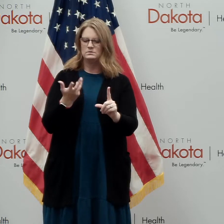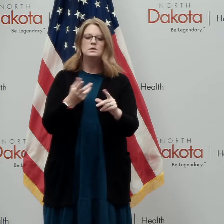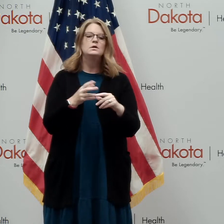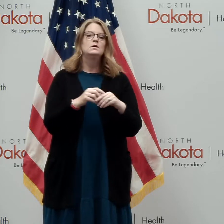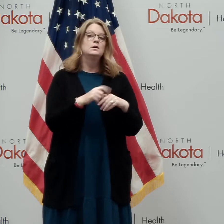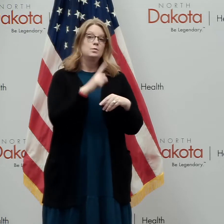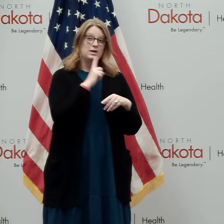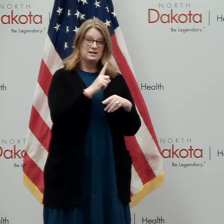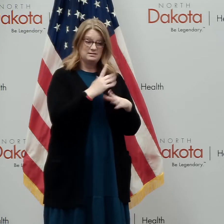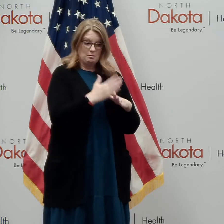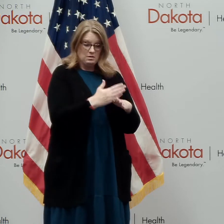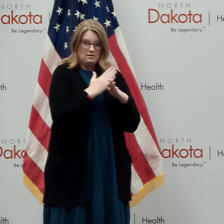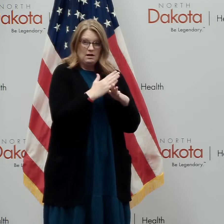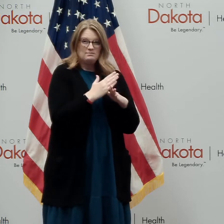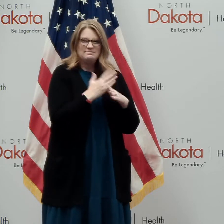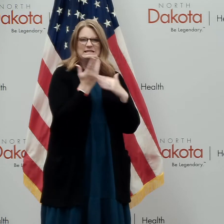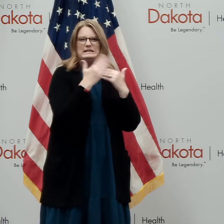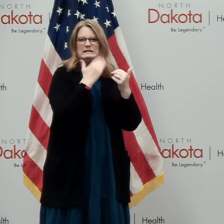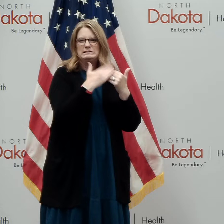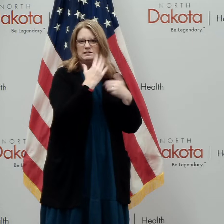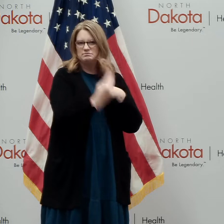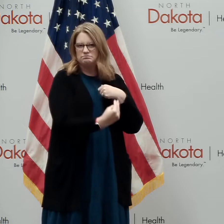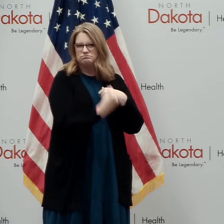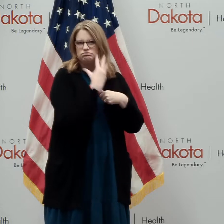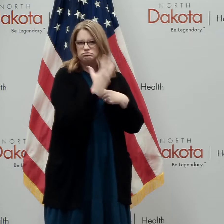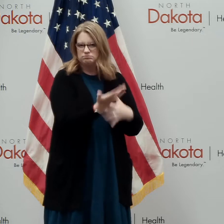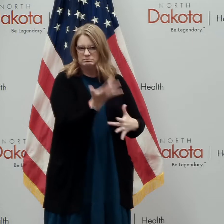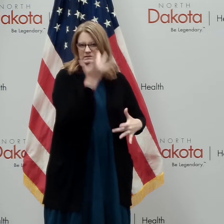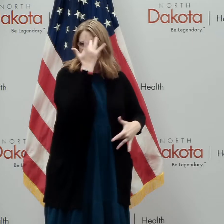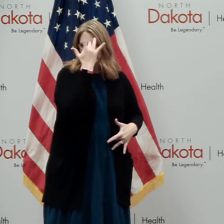one, protect the most vulnerable among us.